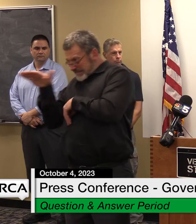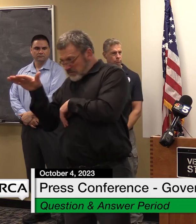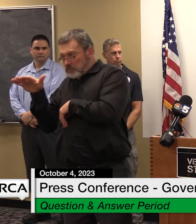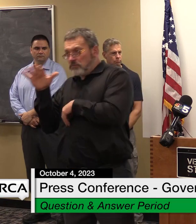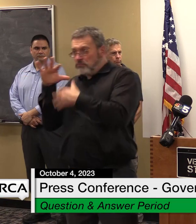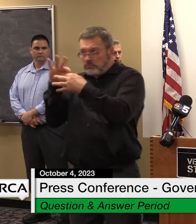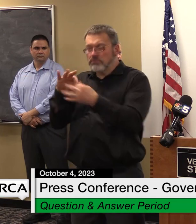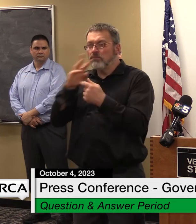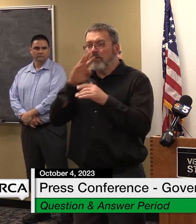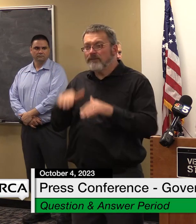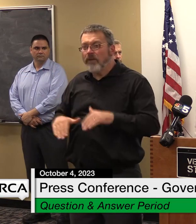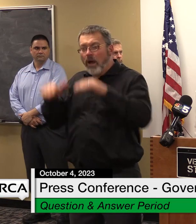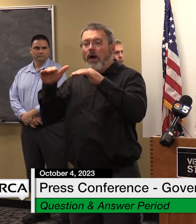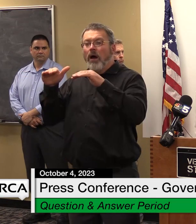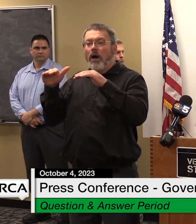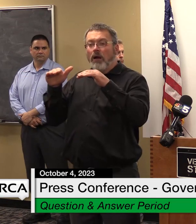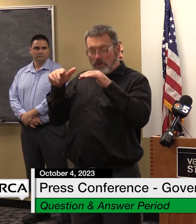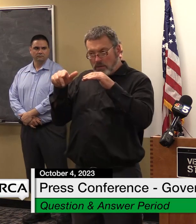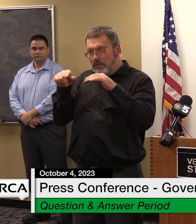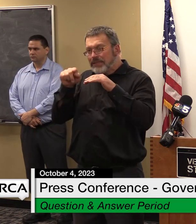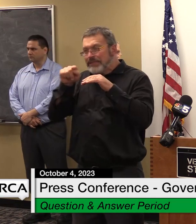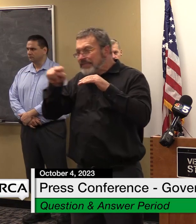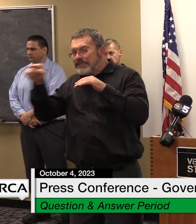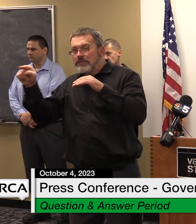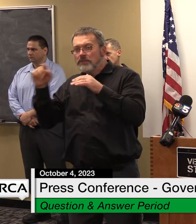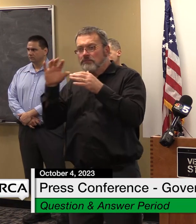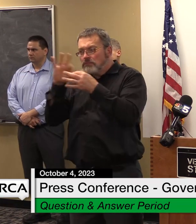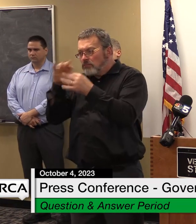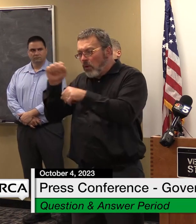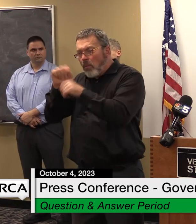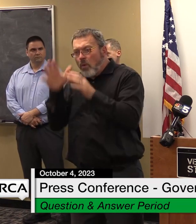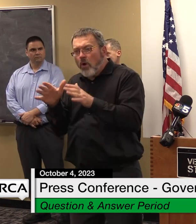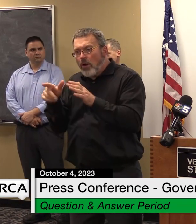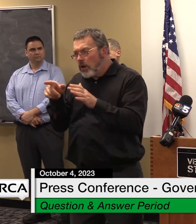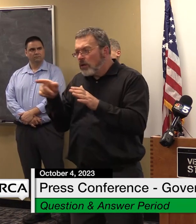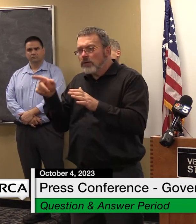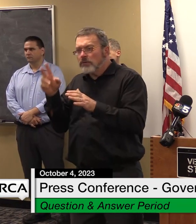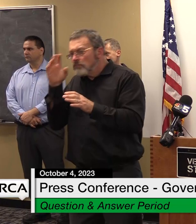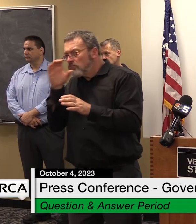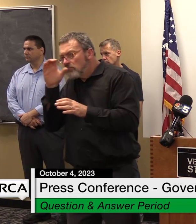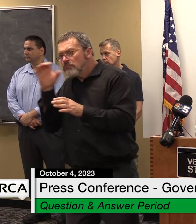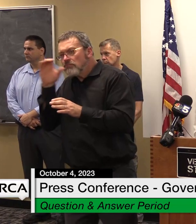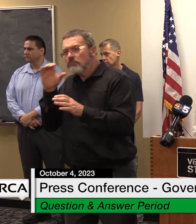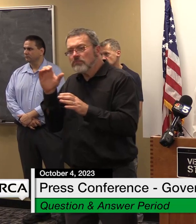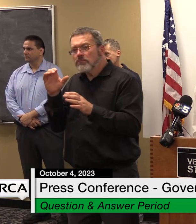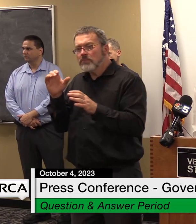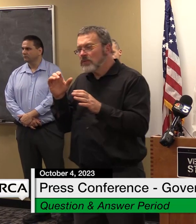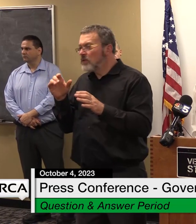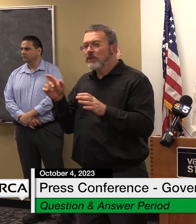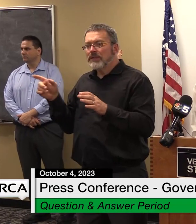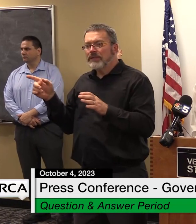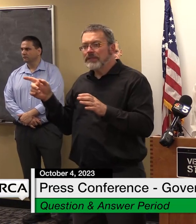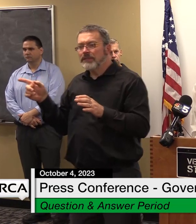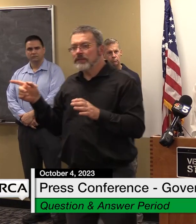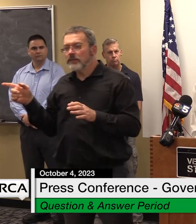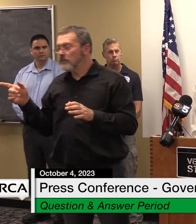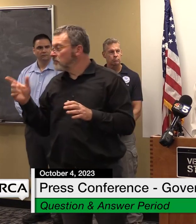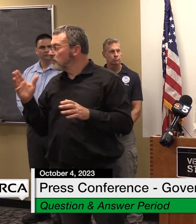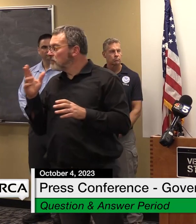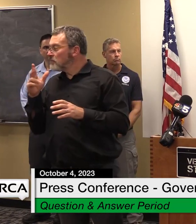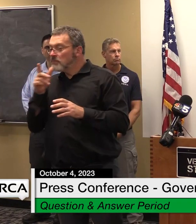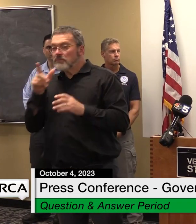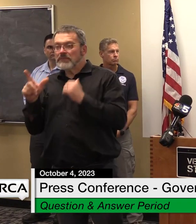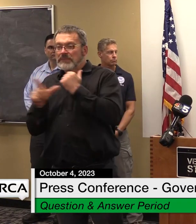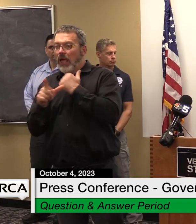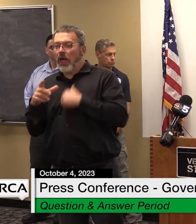see what Commissioner Harrington has to say. Hopefully it's all the same thing. Deputy Commissioner, he's on.